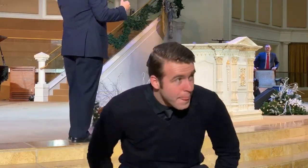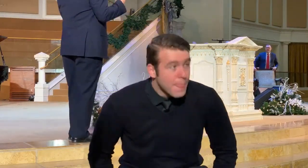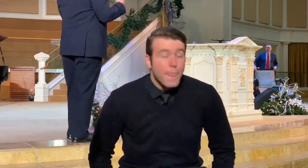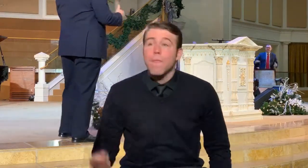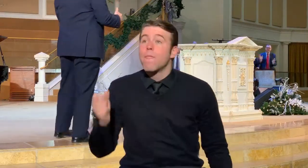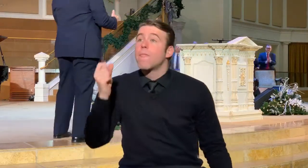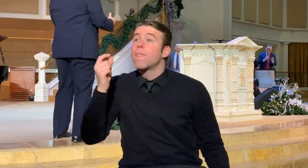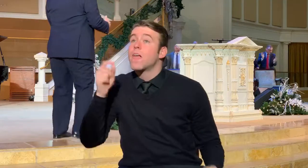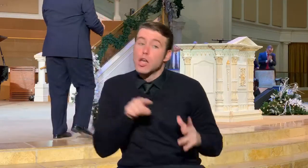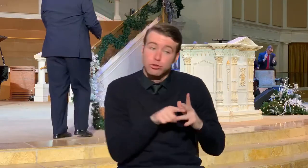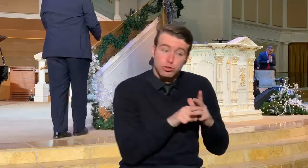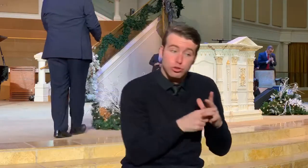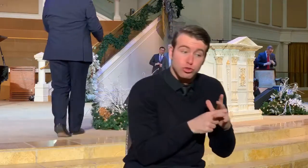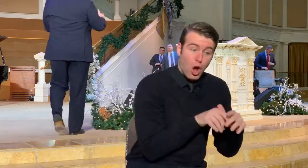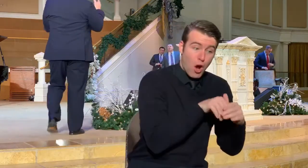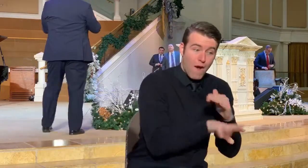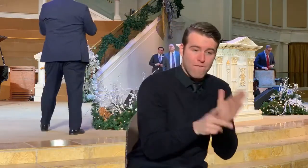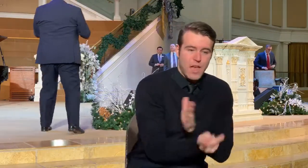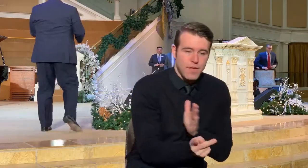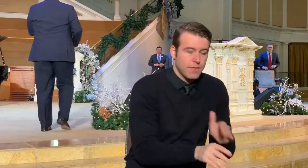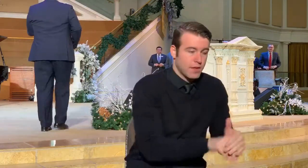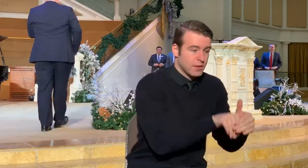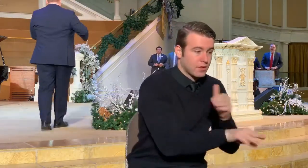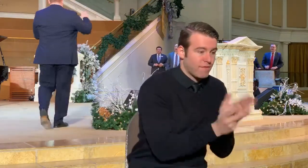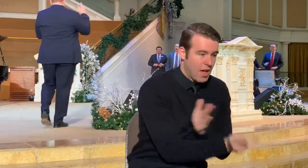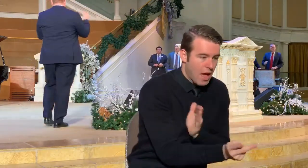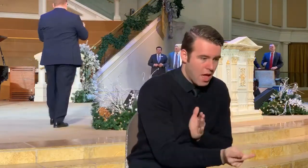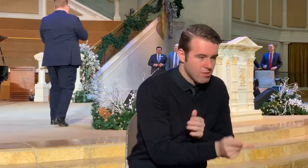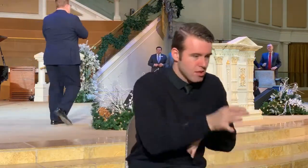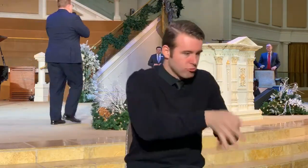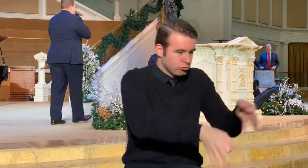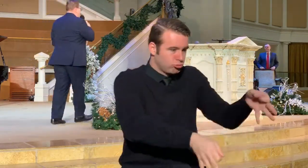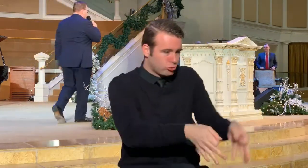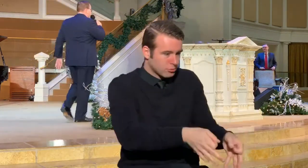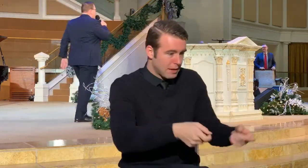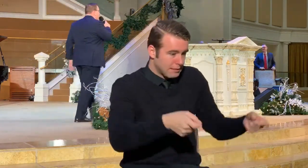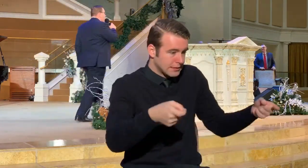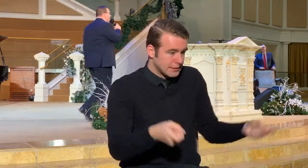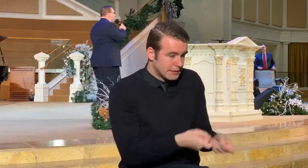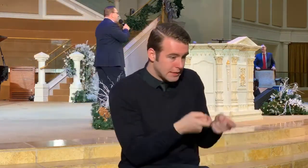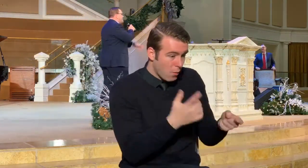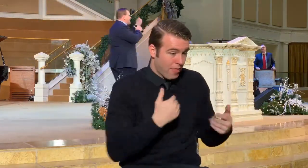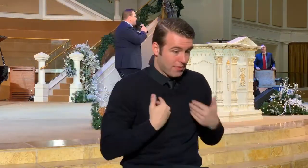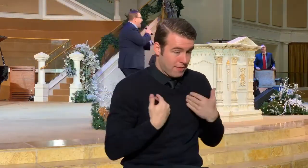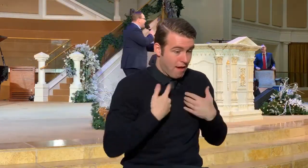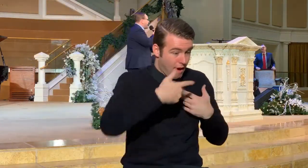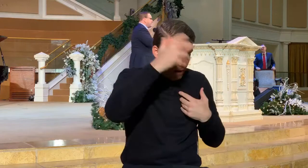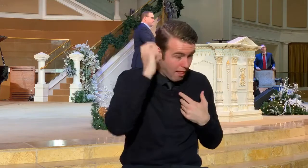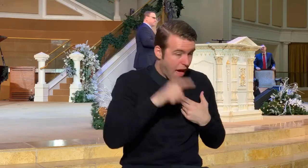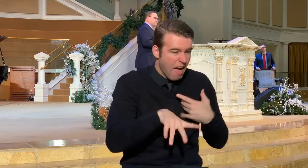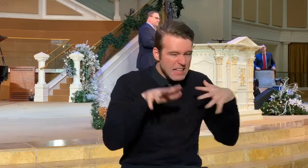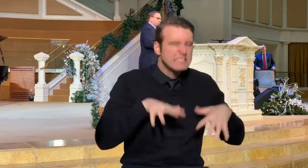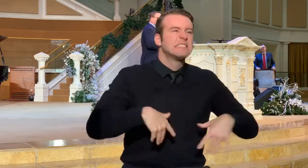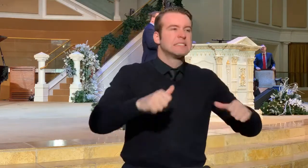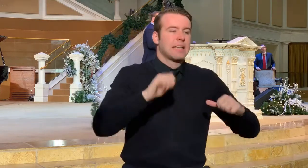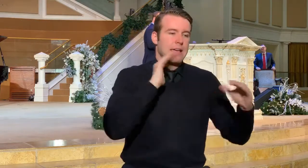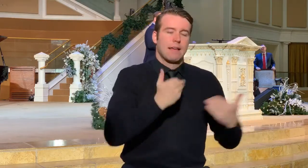You see, it started because there was judgment and there was sin because the young lions had taken.